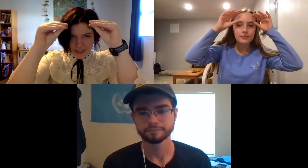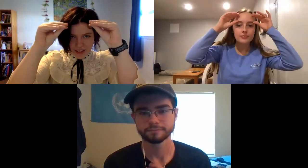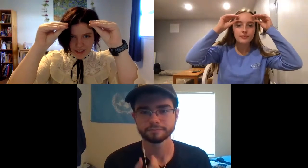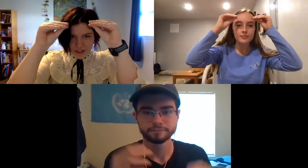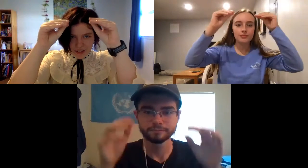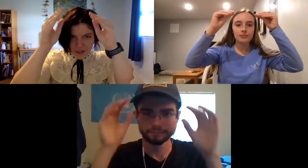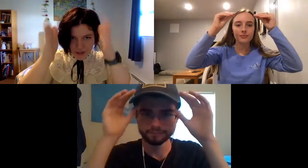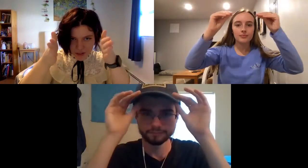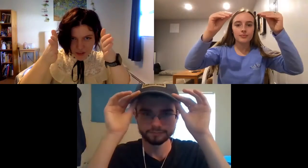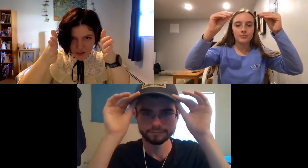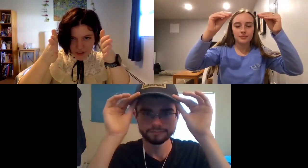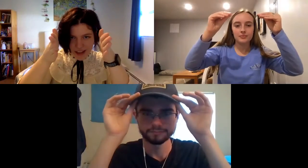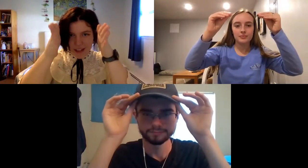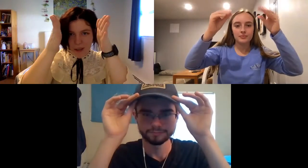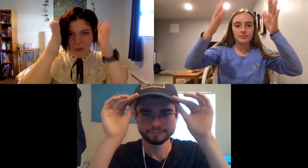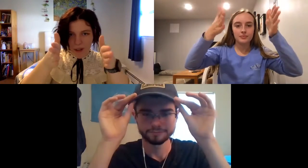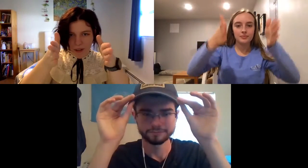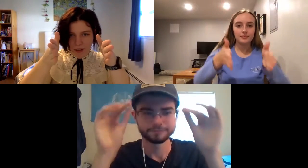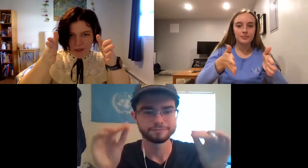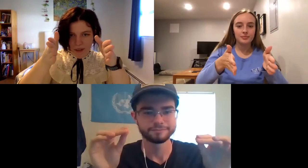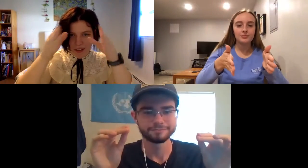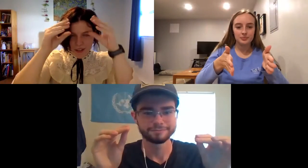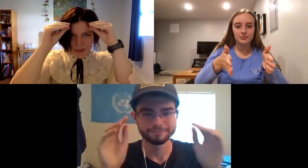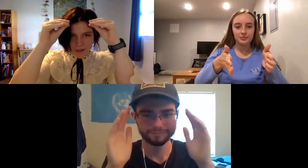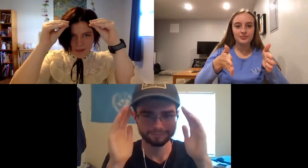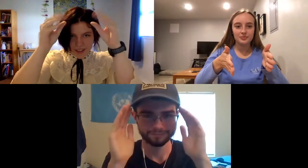Teach. And then the marker.